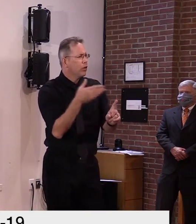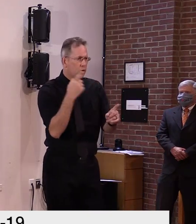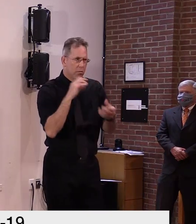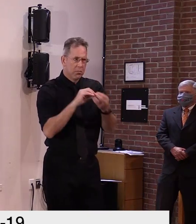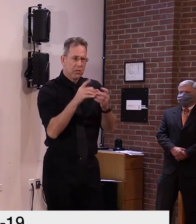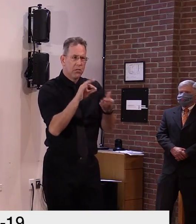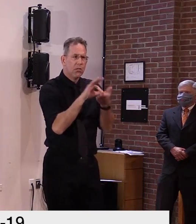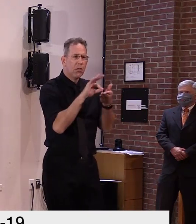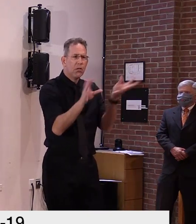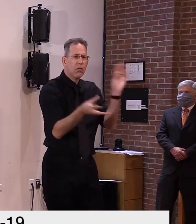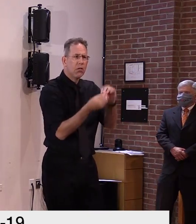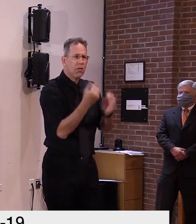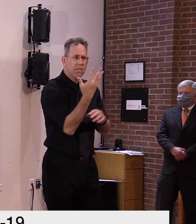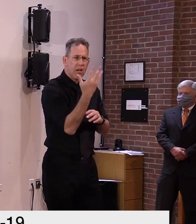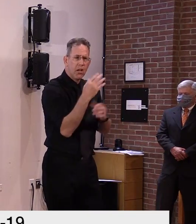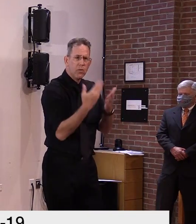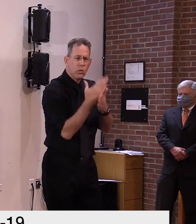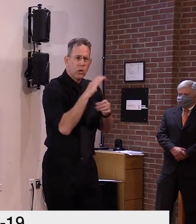Yes, you are correct.